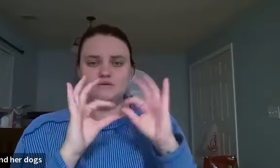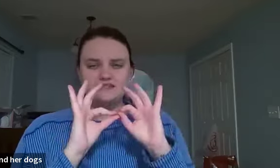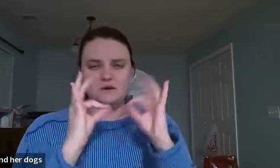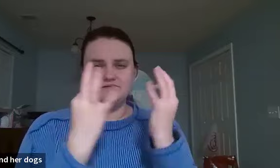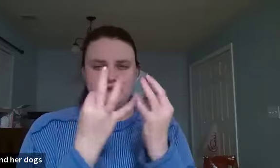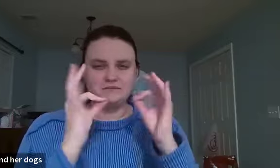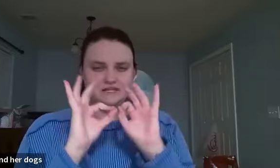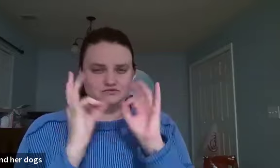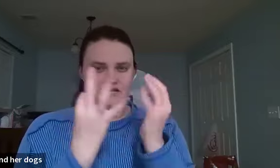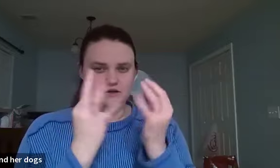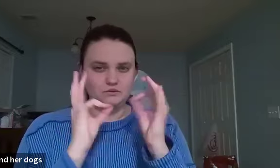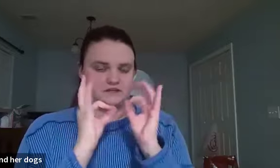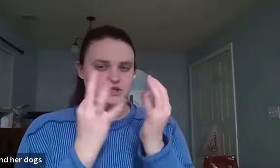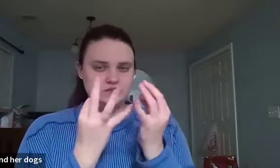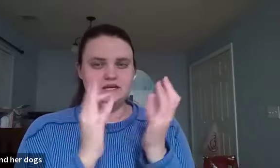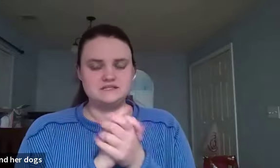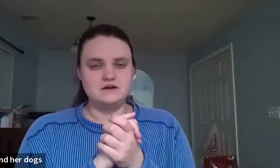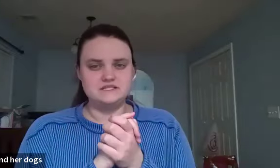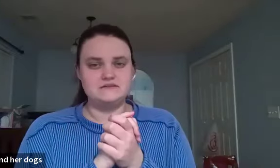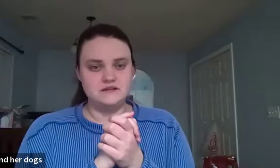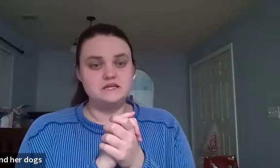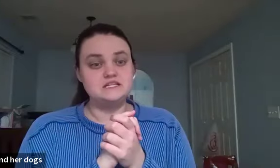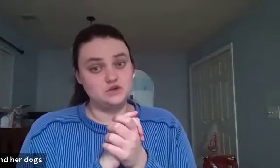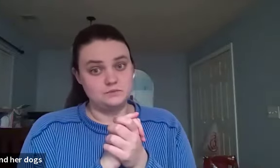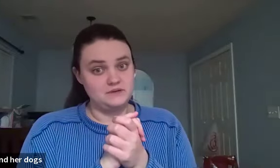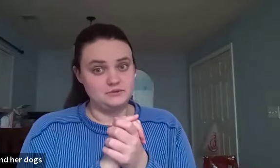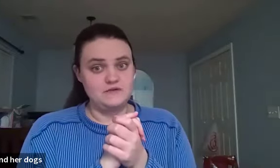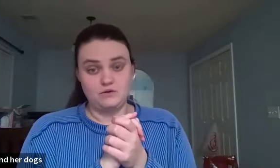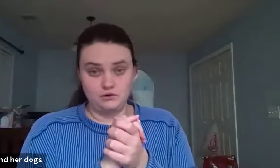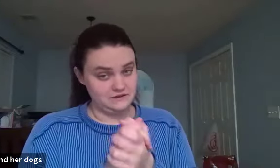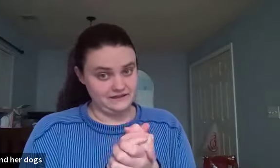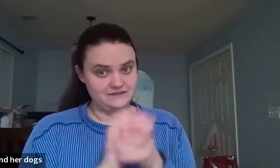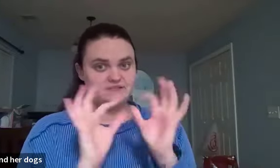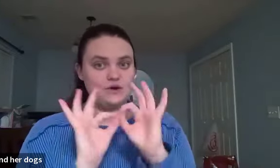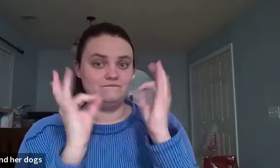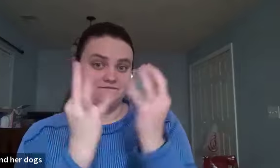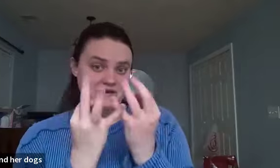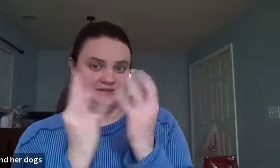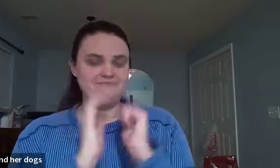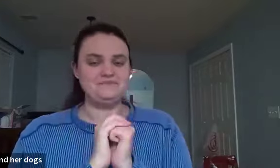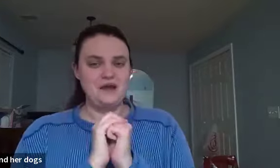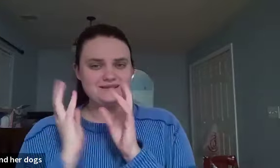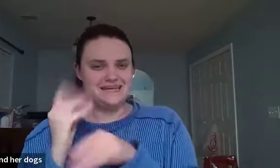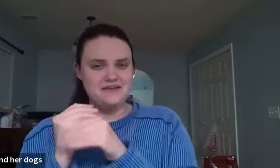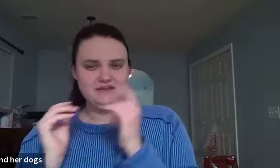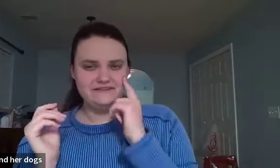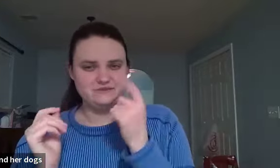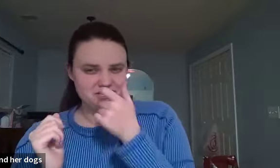So that's why family is right here with it too, is because obviously a family is a group of people that are all related. So family. I always like to add that. I think that's always